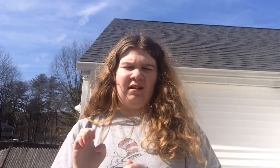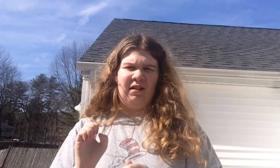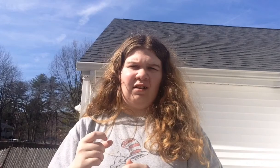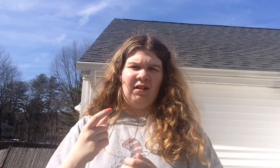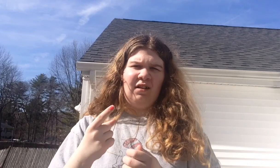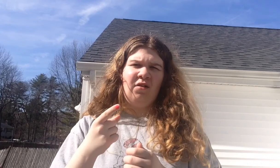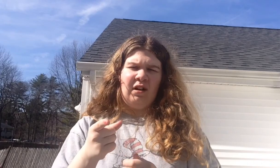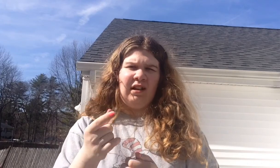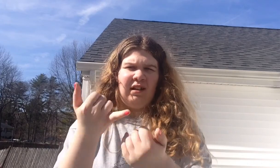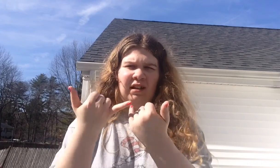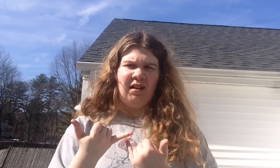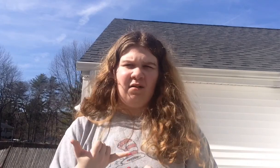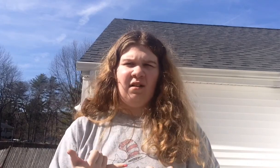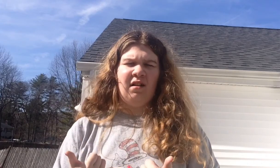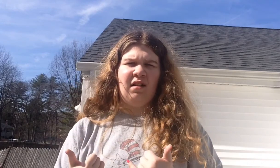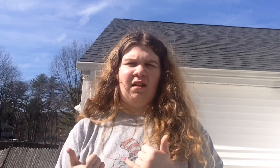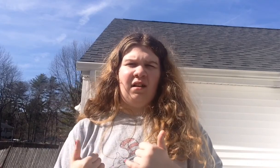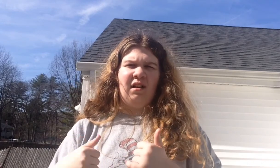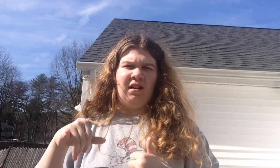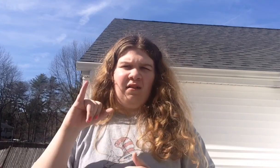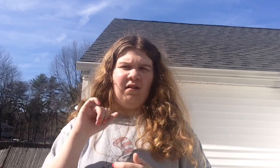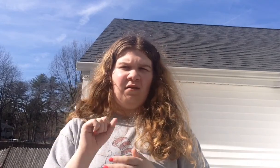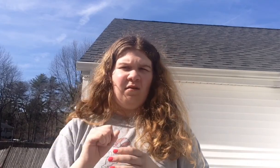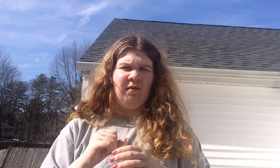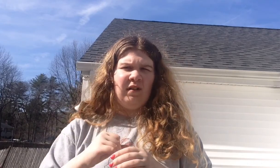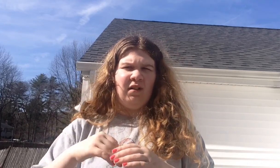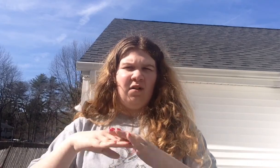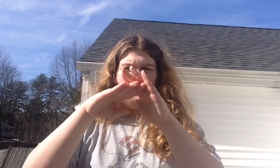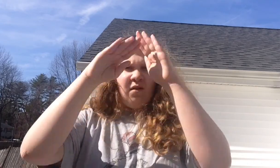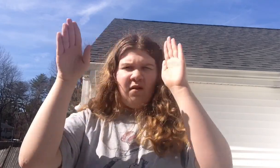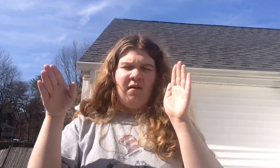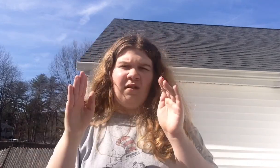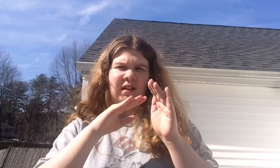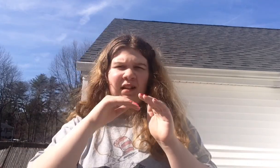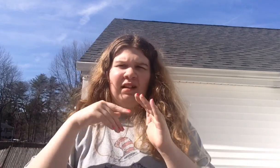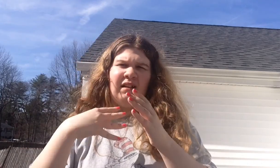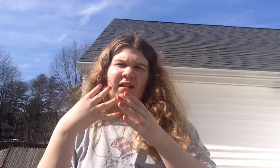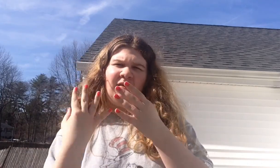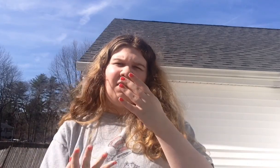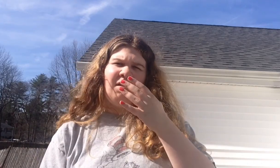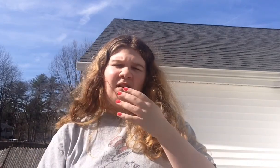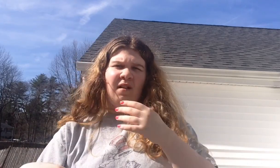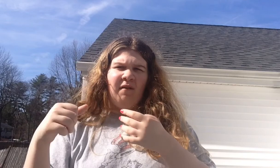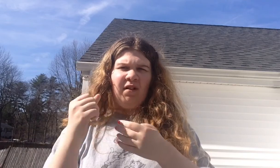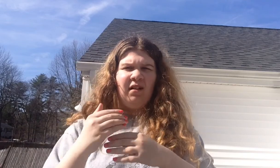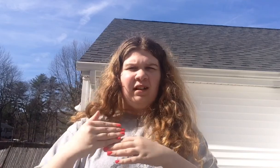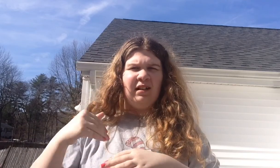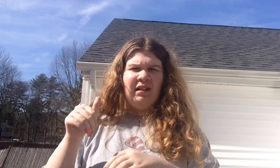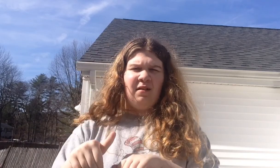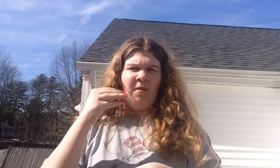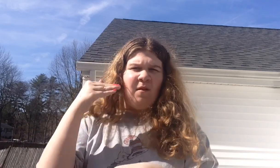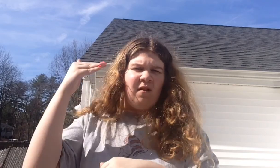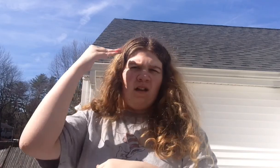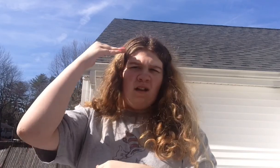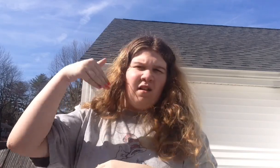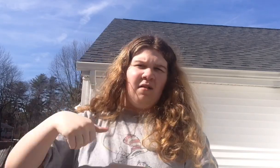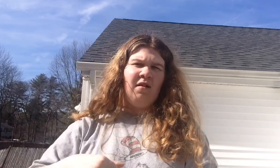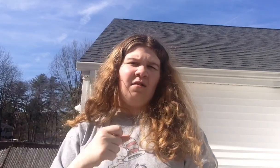state that you're in now even if the roof is leaking it's still above your head just